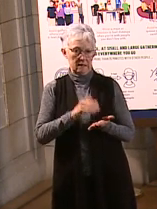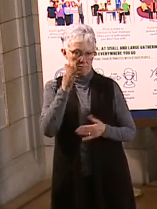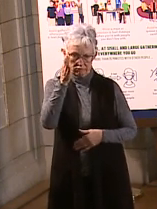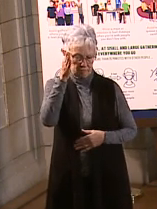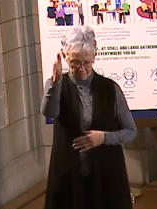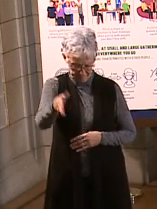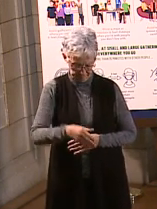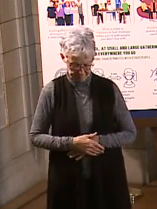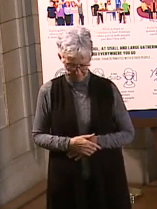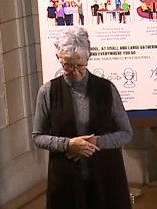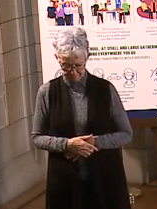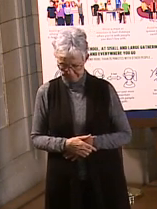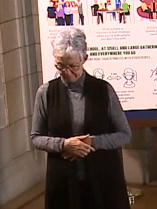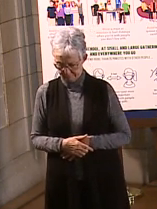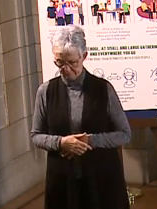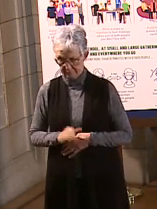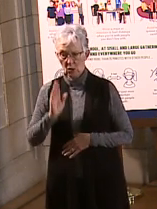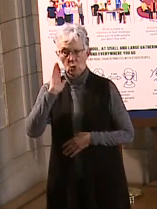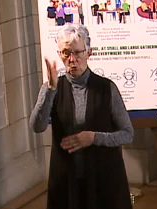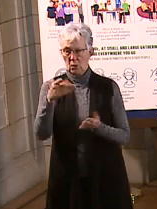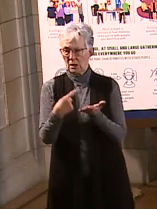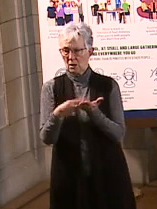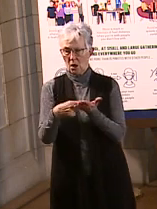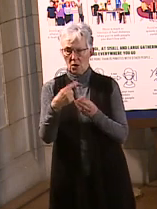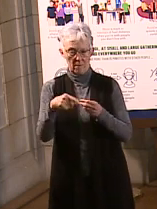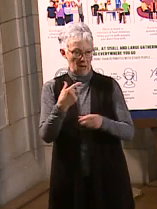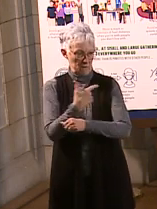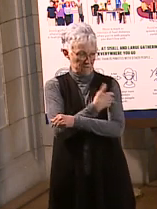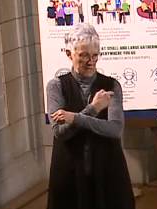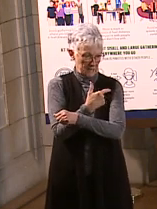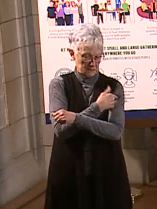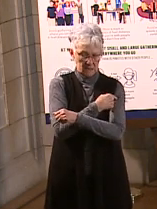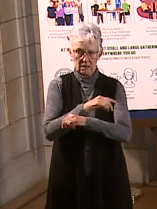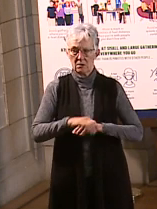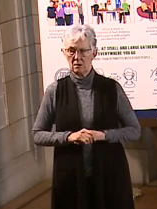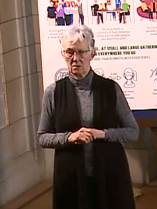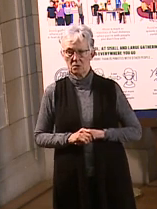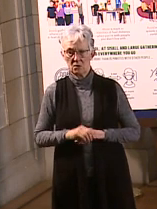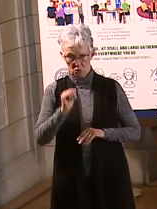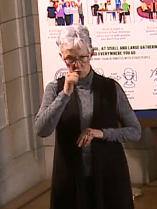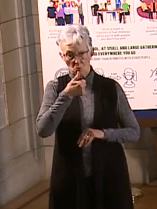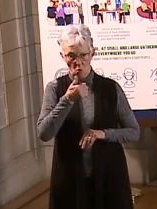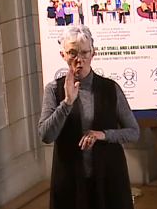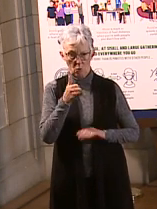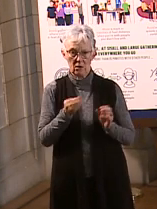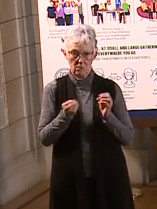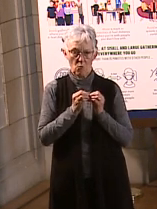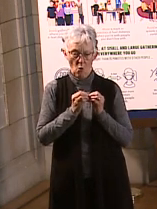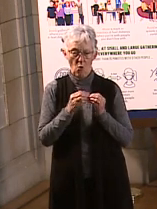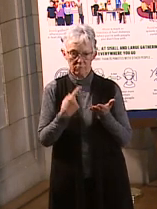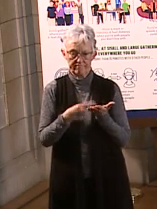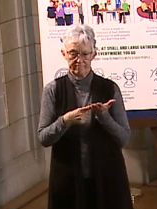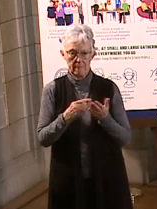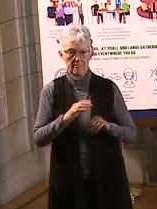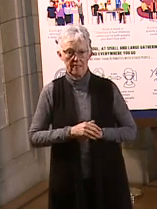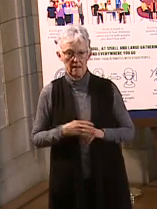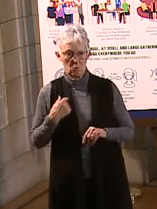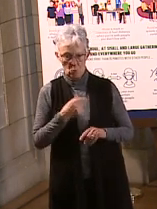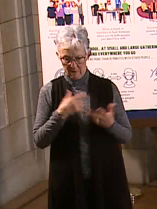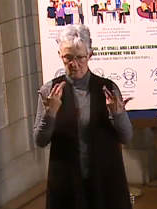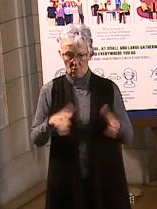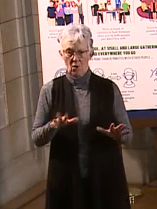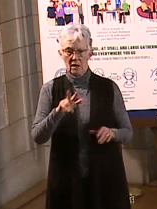into vaccines. We are going to have a press briefing tomorrow. We'll get into more detail. We have delivered 303,000